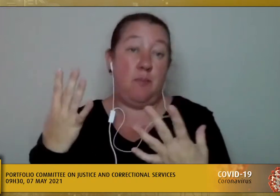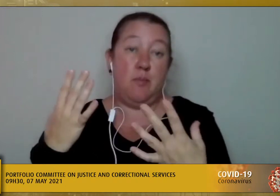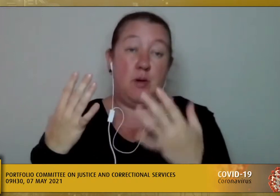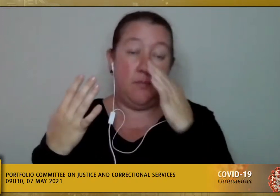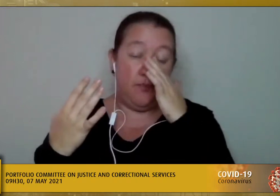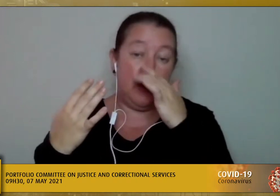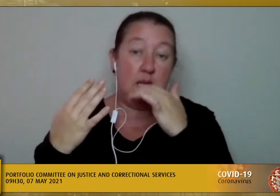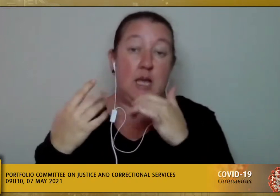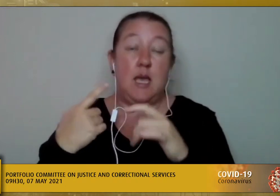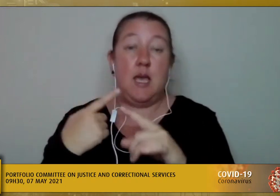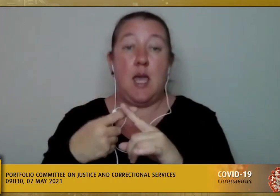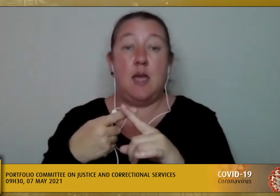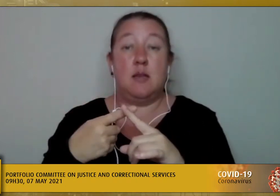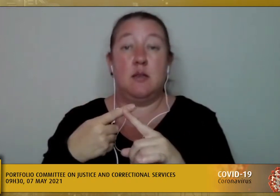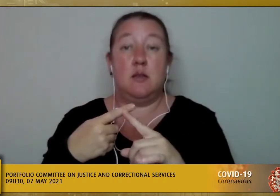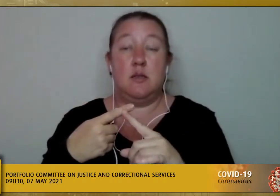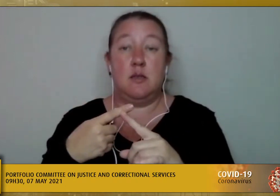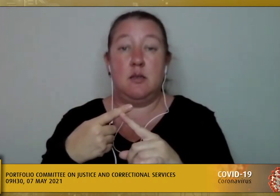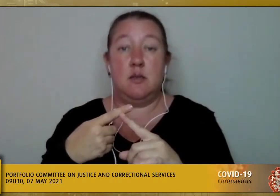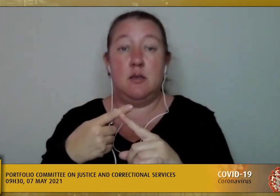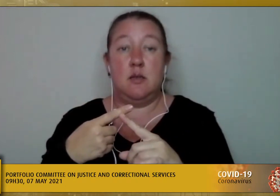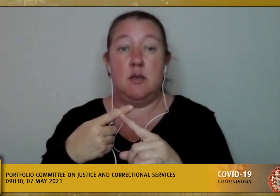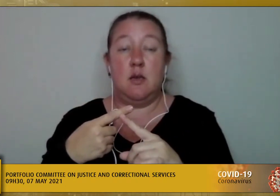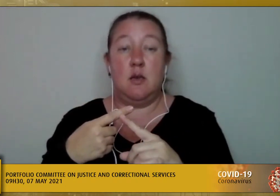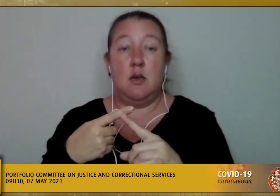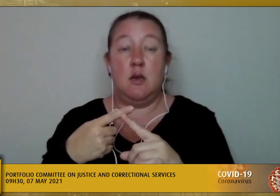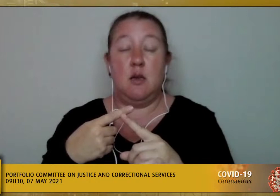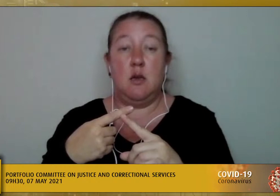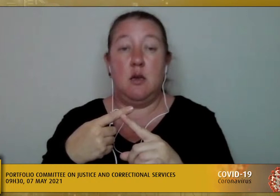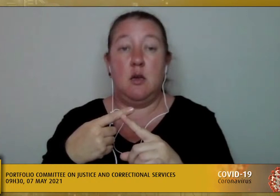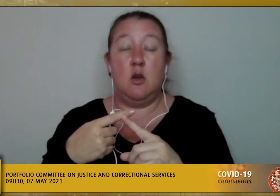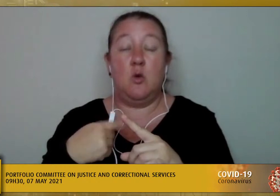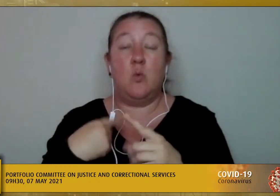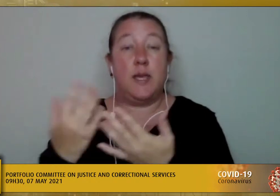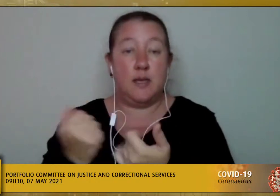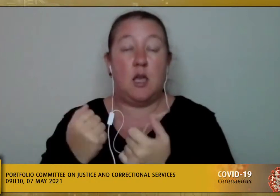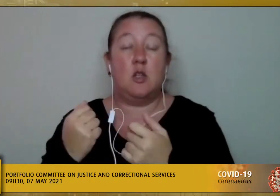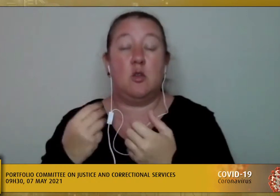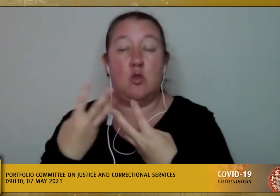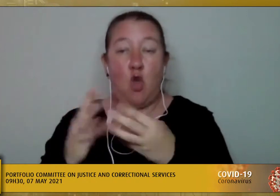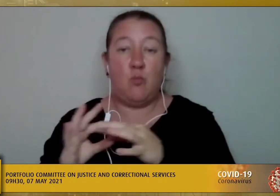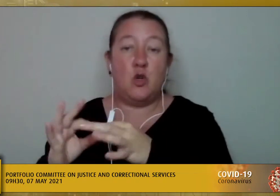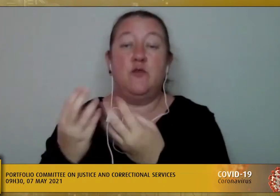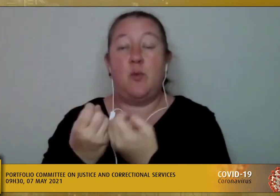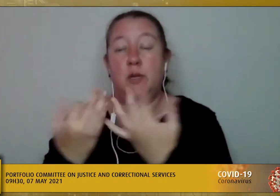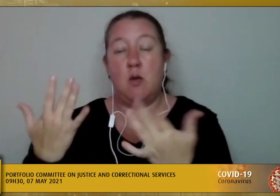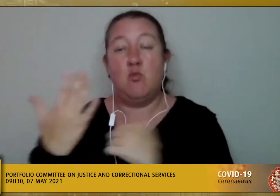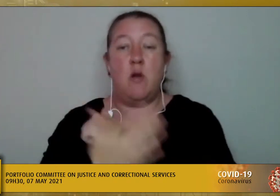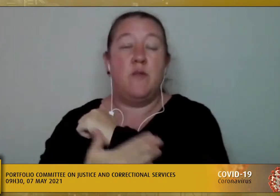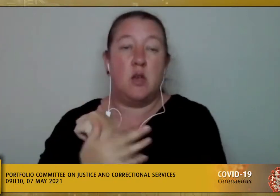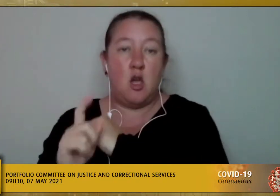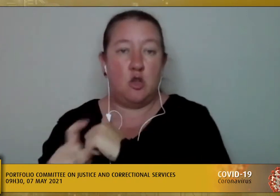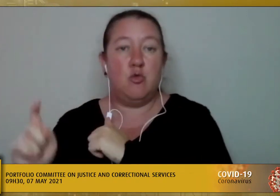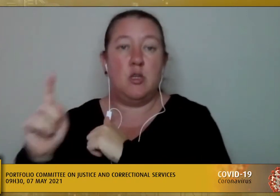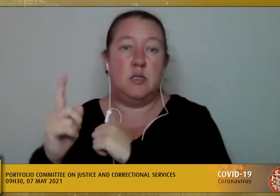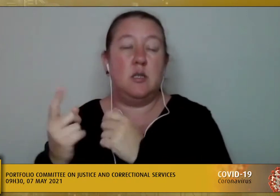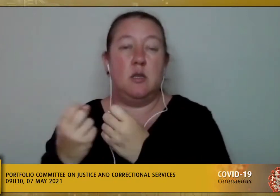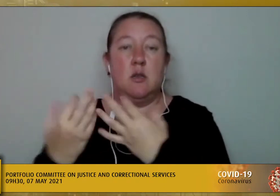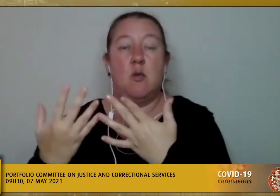um and um we are getting cooperation from a number of countries um a number of